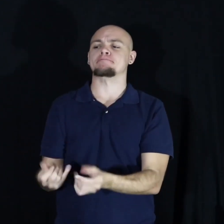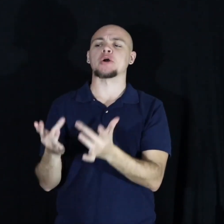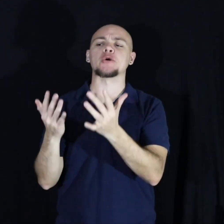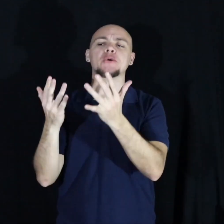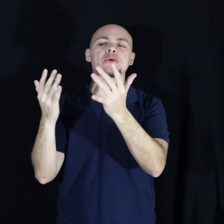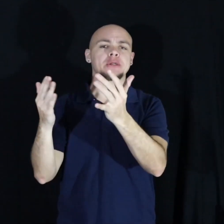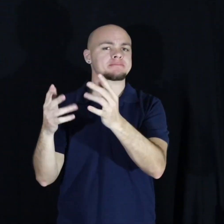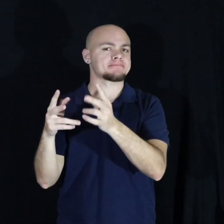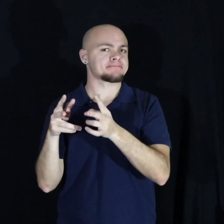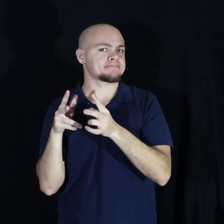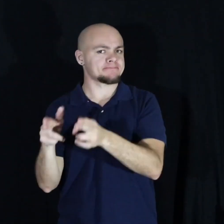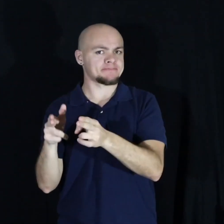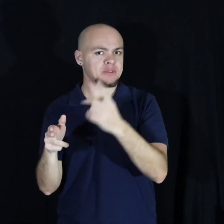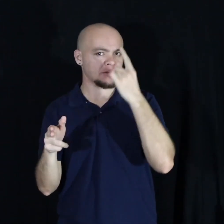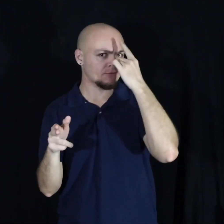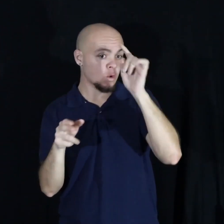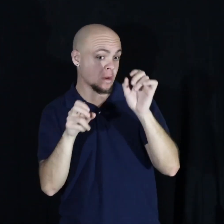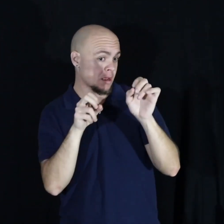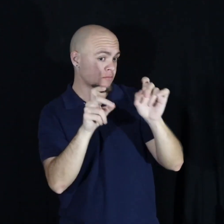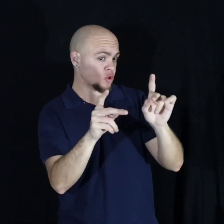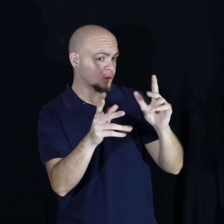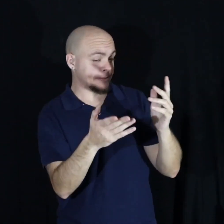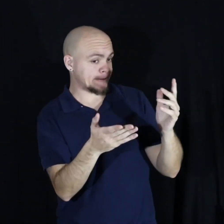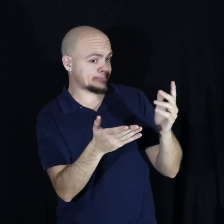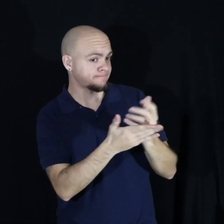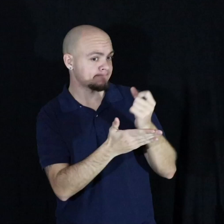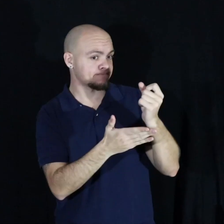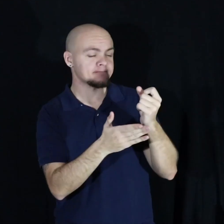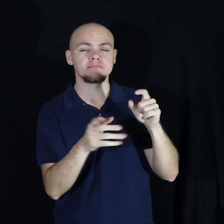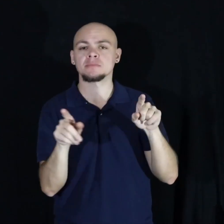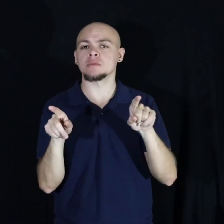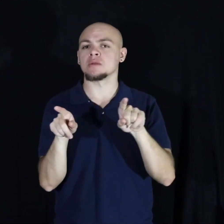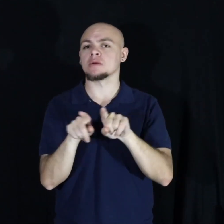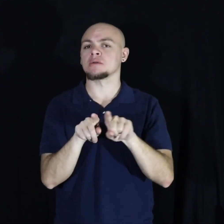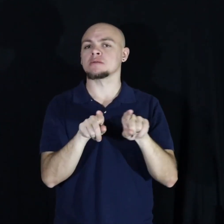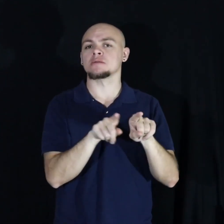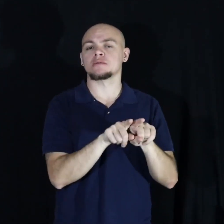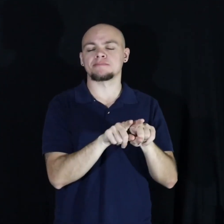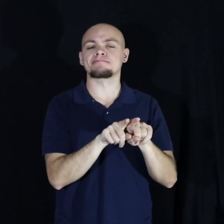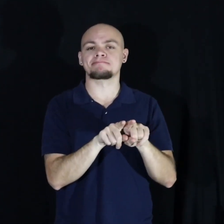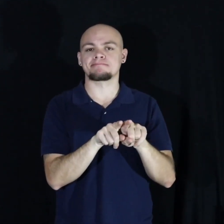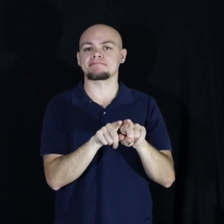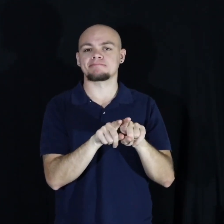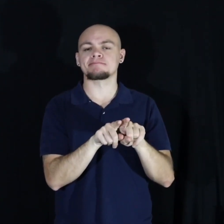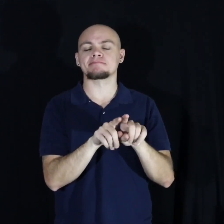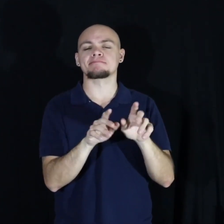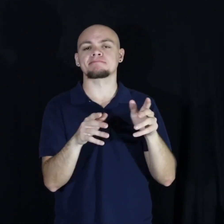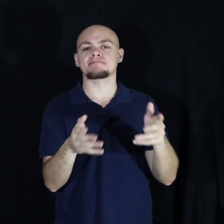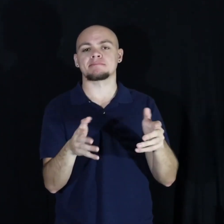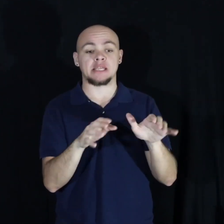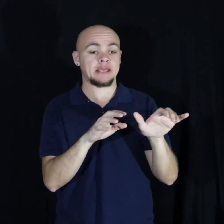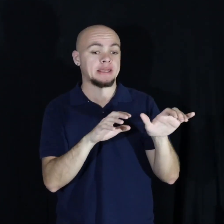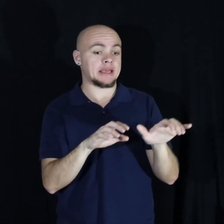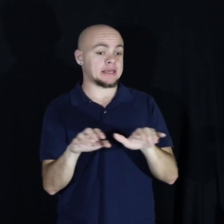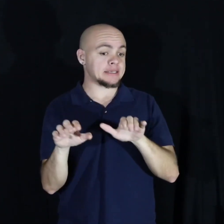opportunities, as well as to let go of the